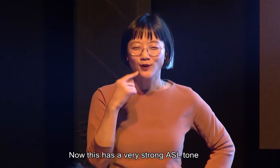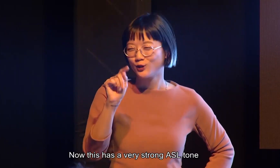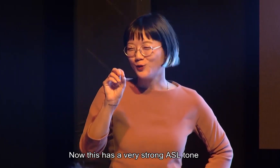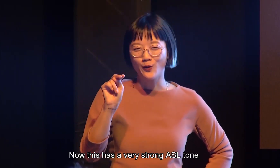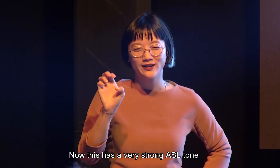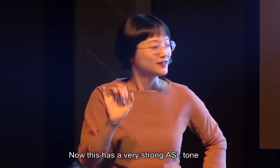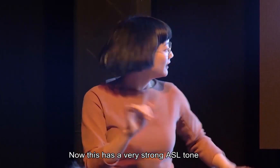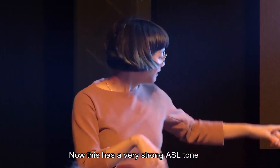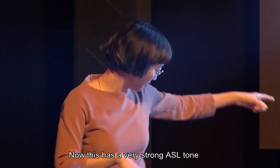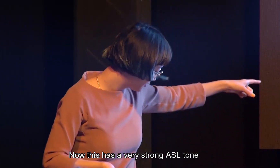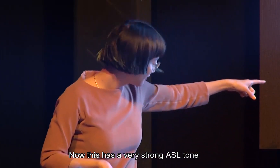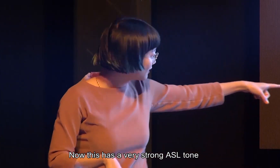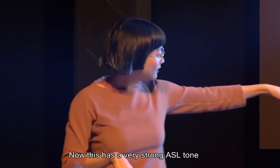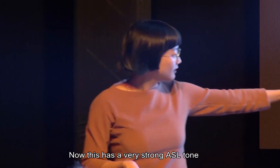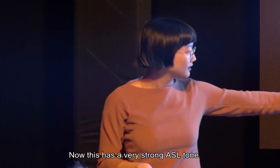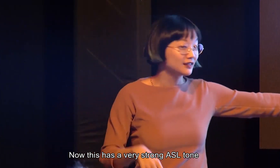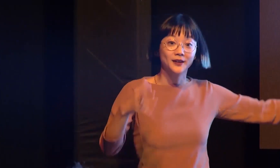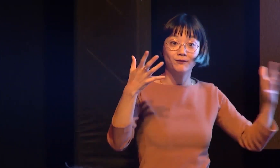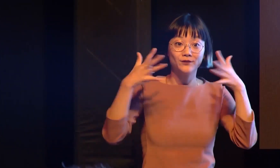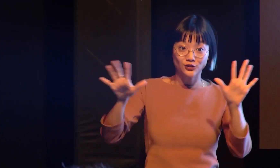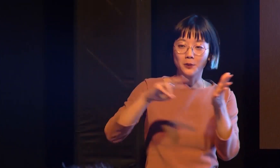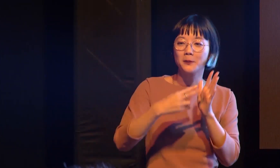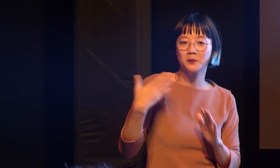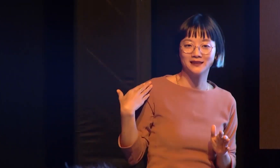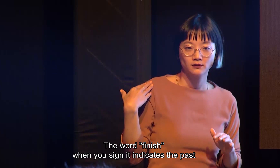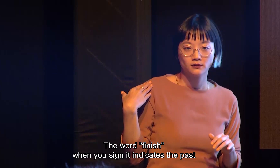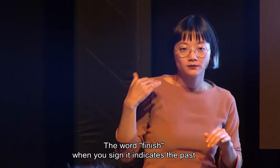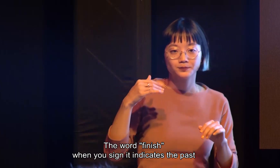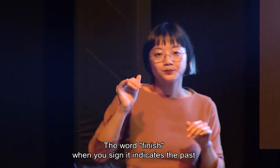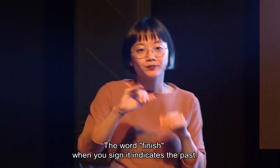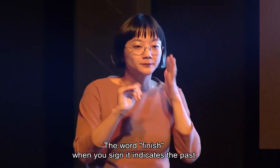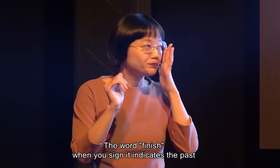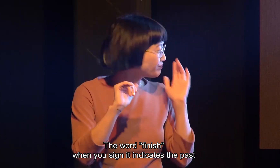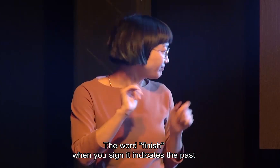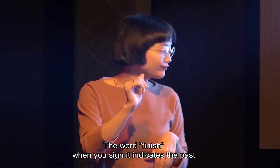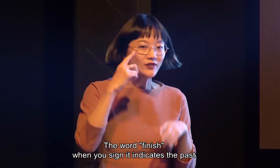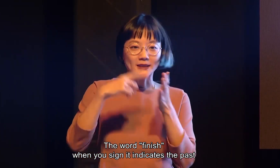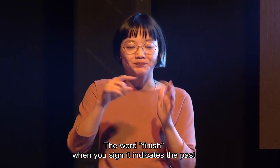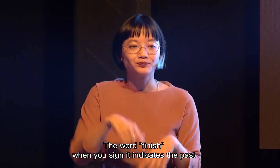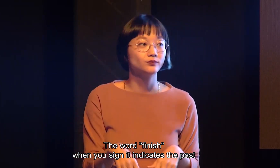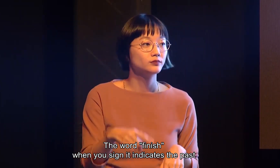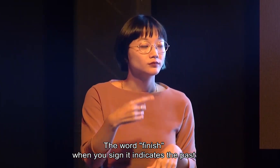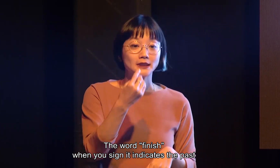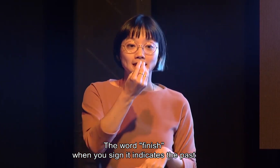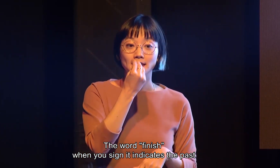Now this has a very strong ASL tone. The word finish, when you sign it, indicates the